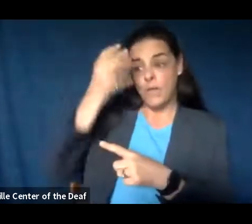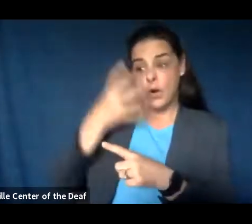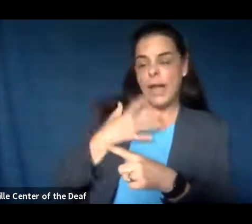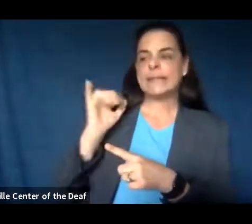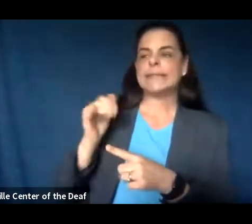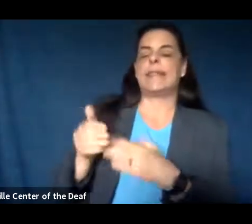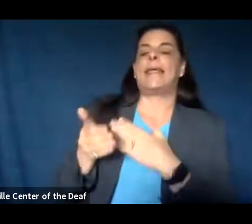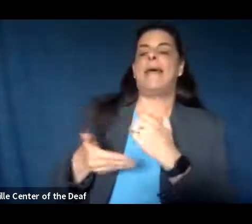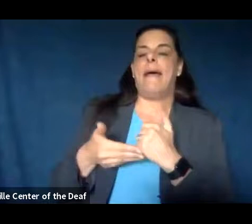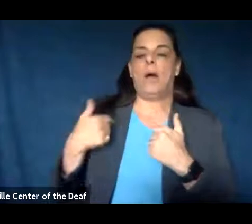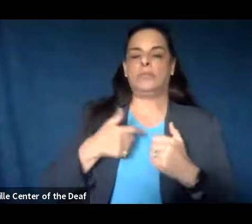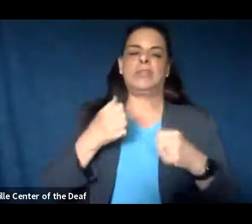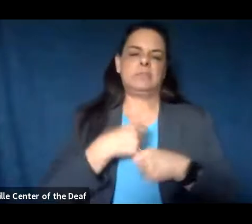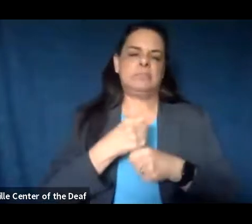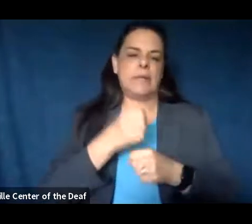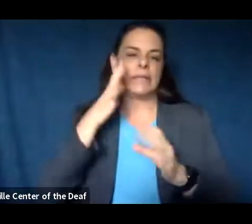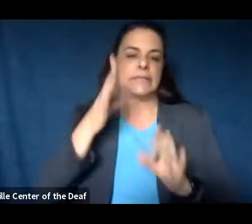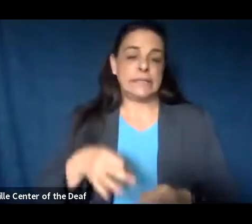guide processes.